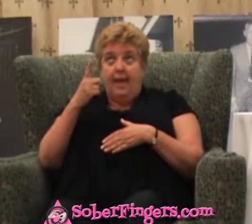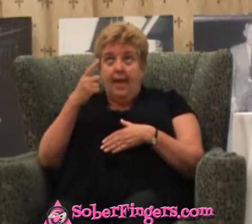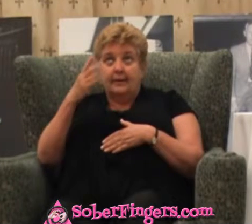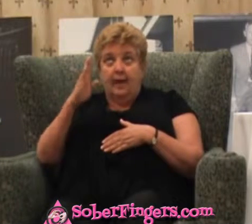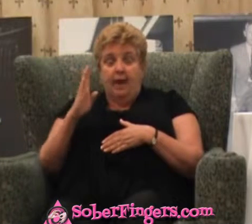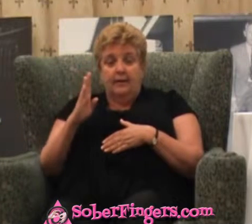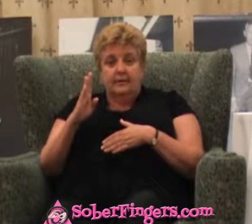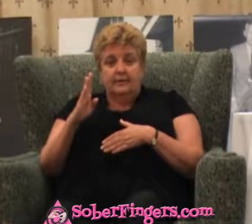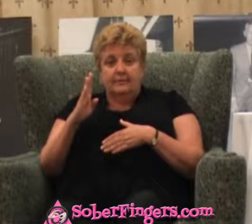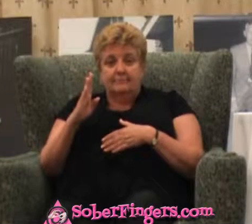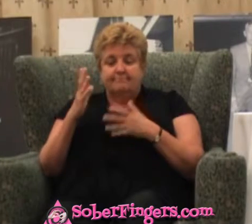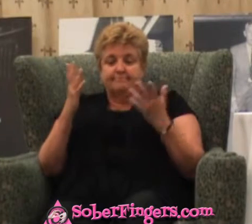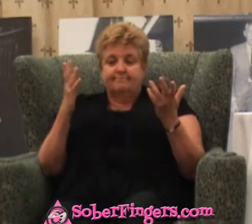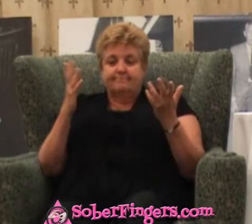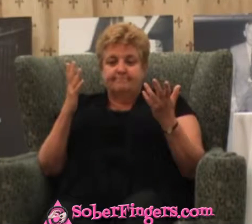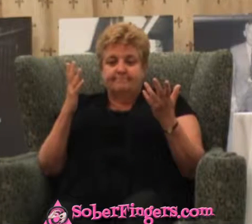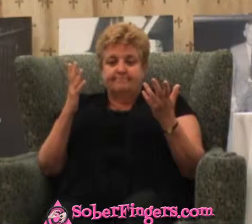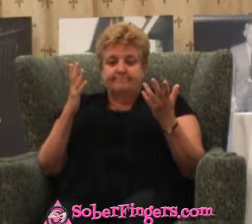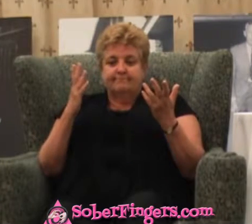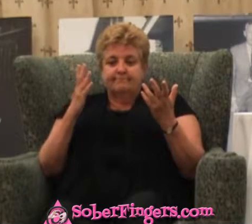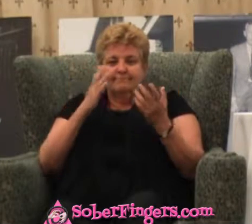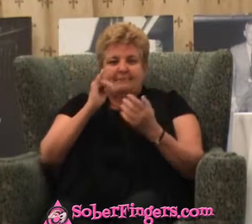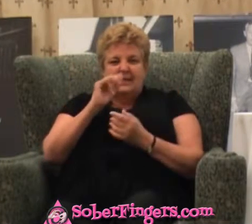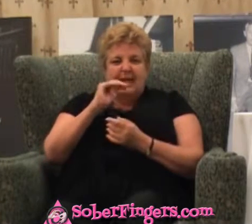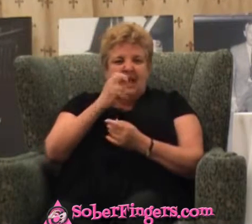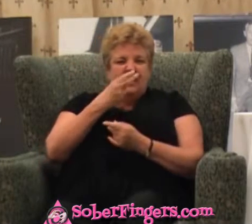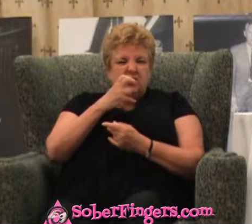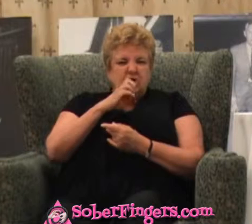Normality would say inches and seconds.